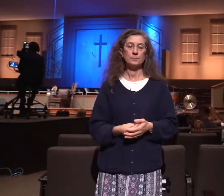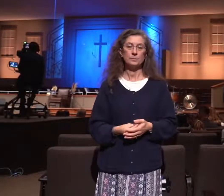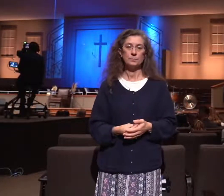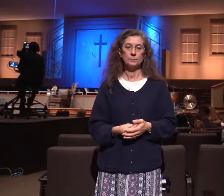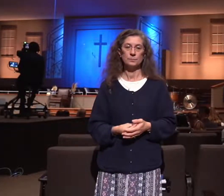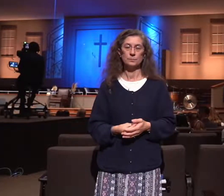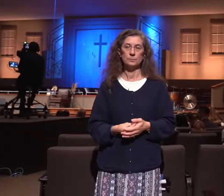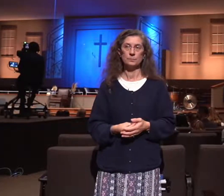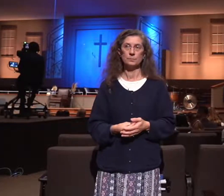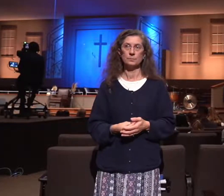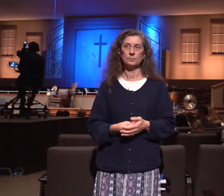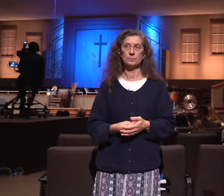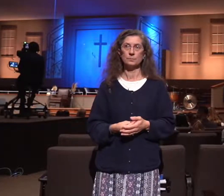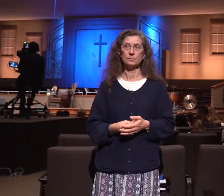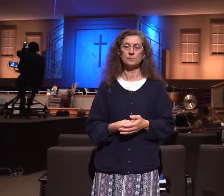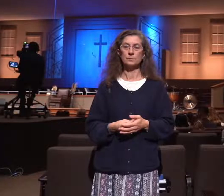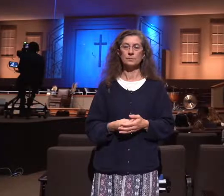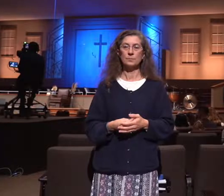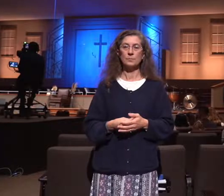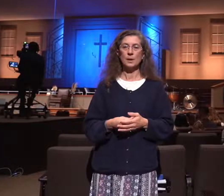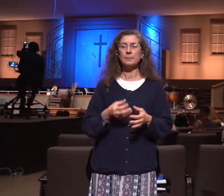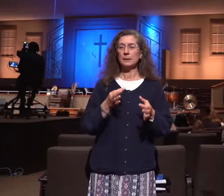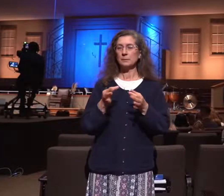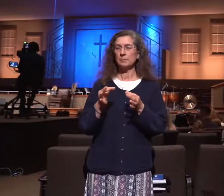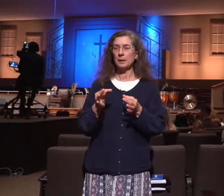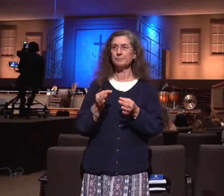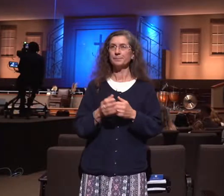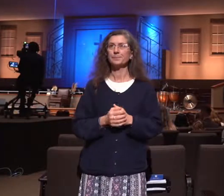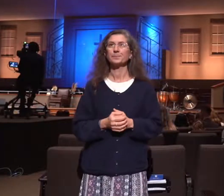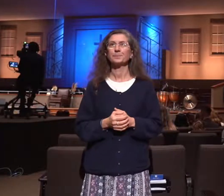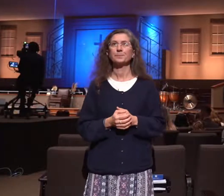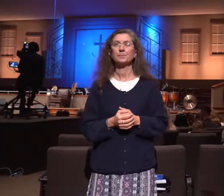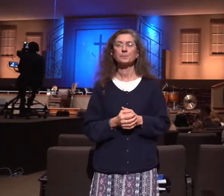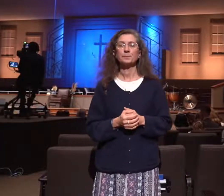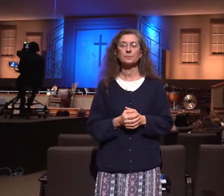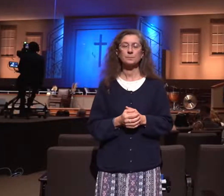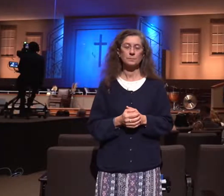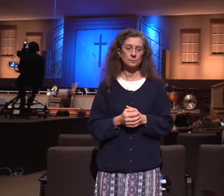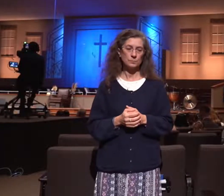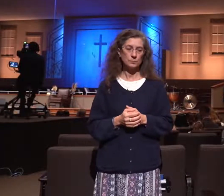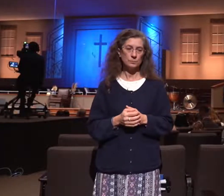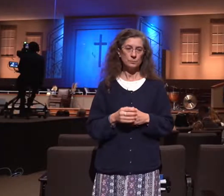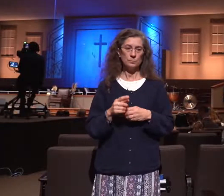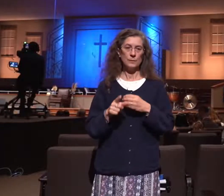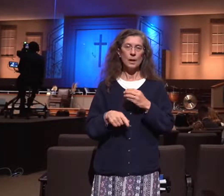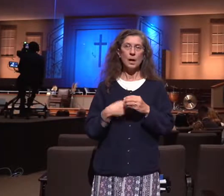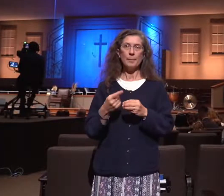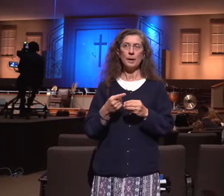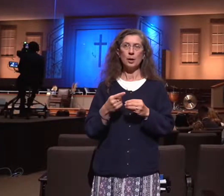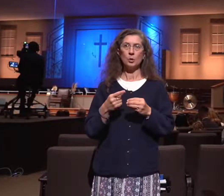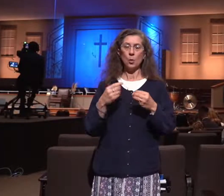Let me give you two or three simple principles about ownership.